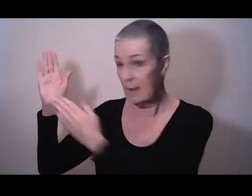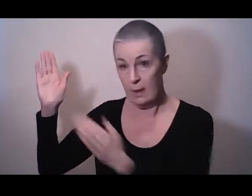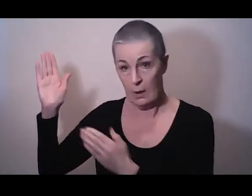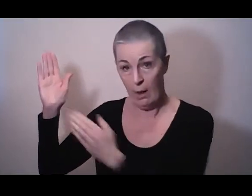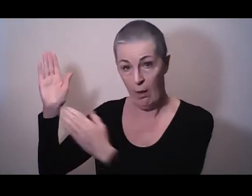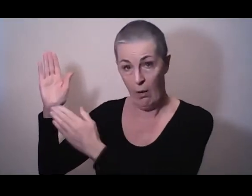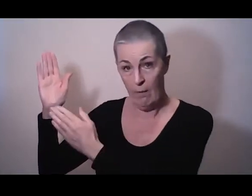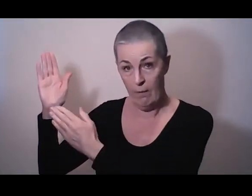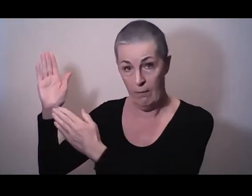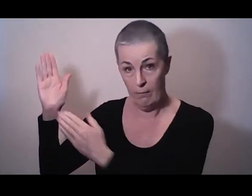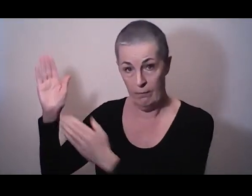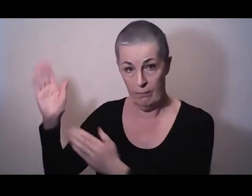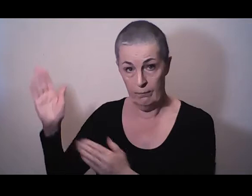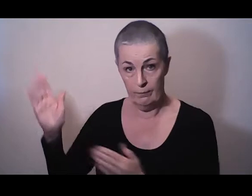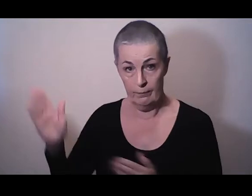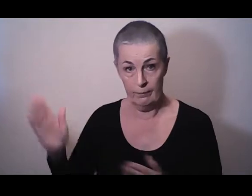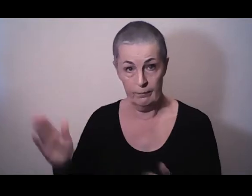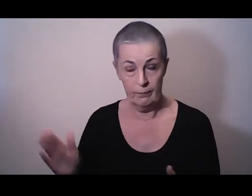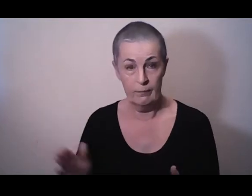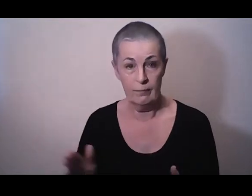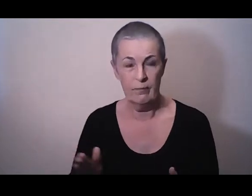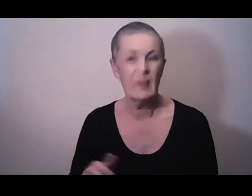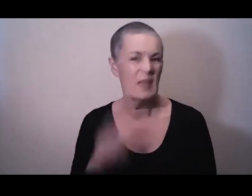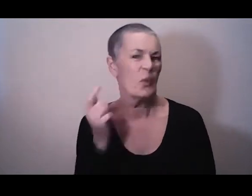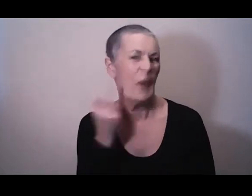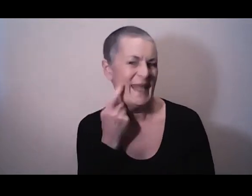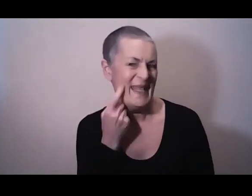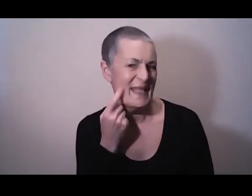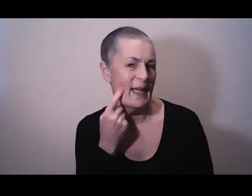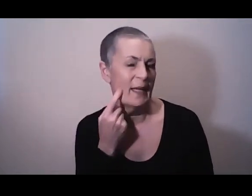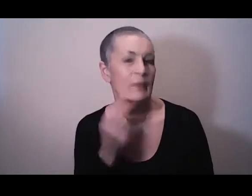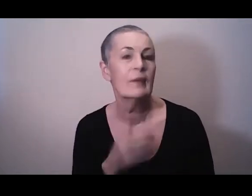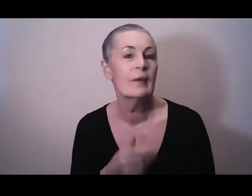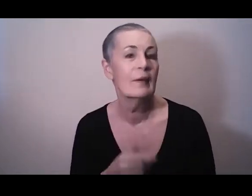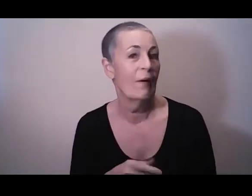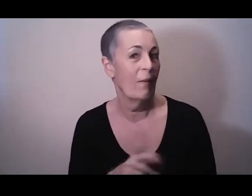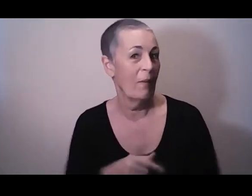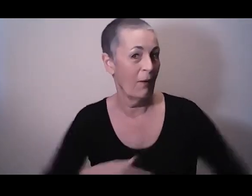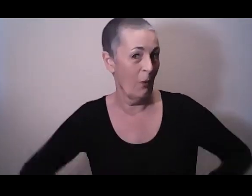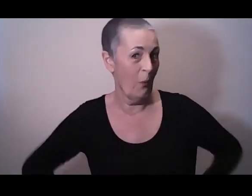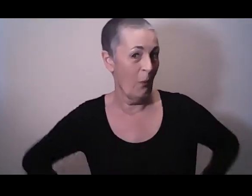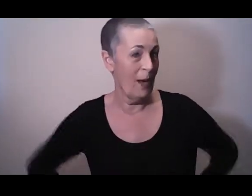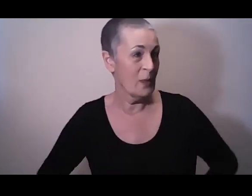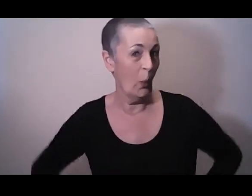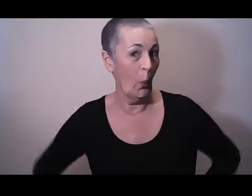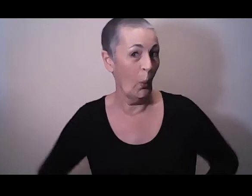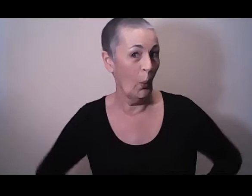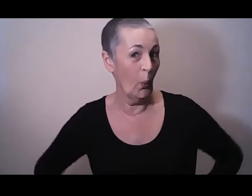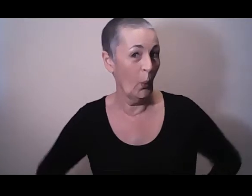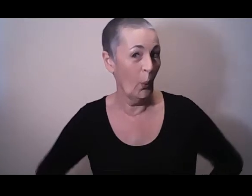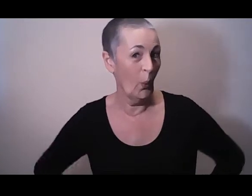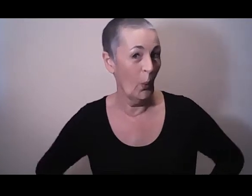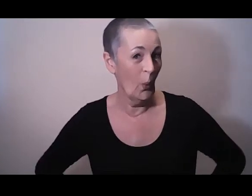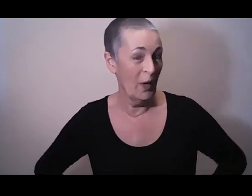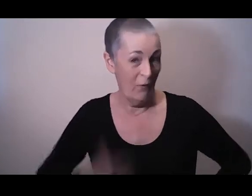you just carry on. You'll find it quite easy, except for your waist, of course. So if you want to slim your